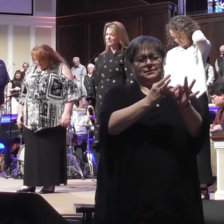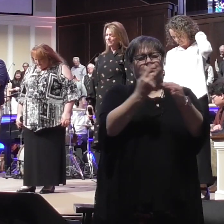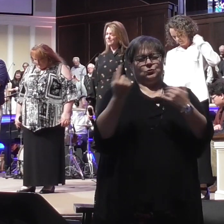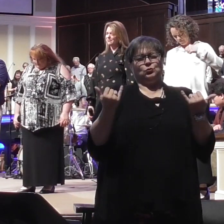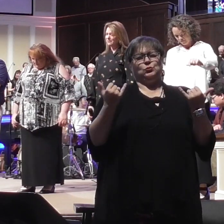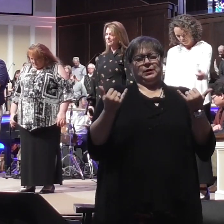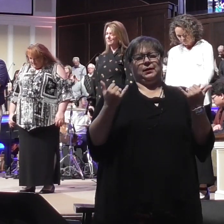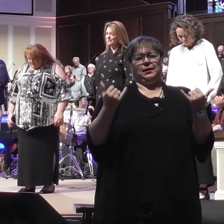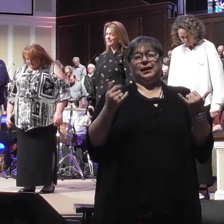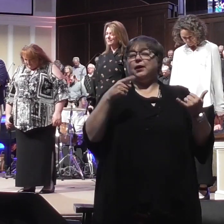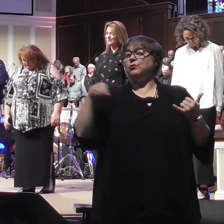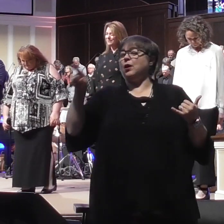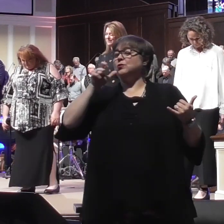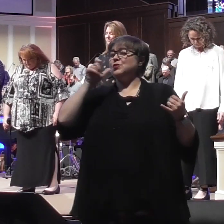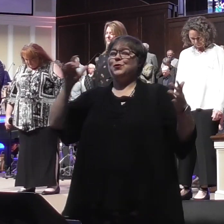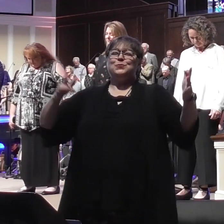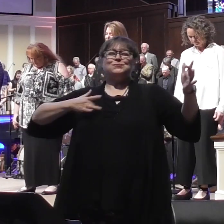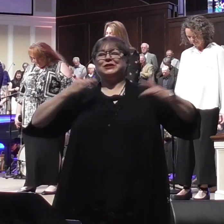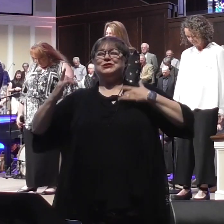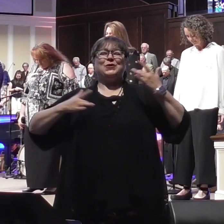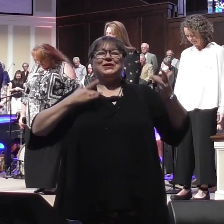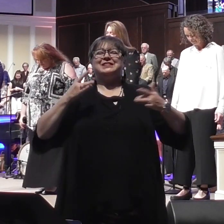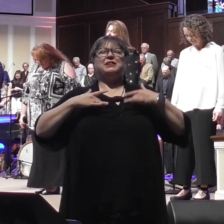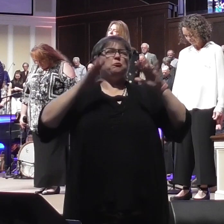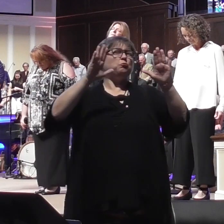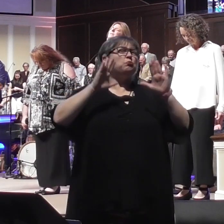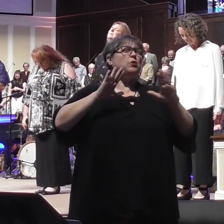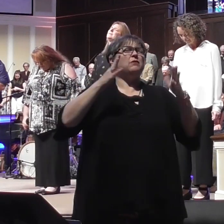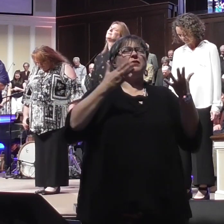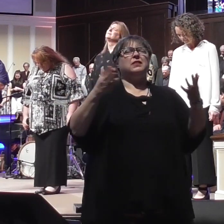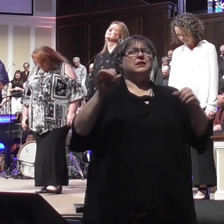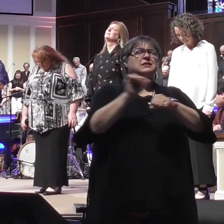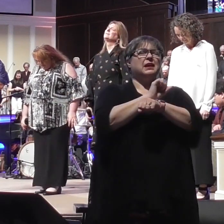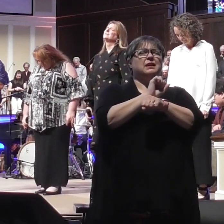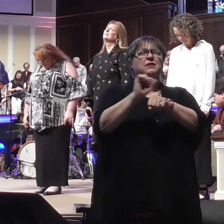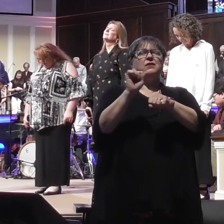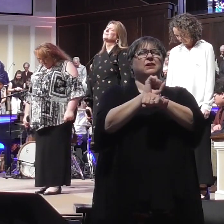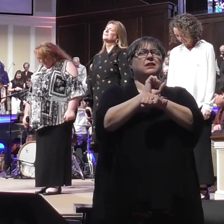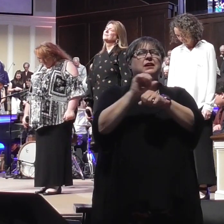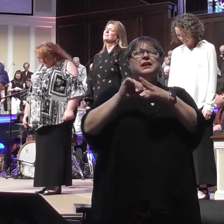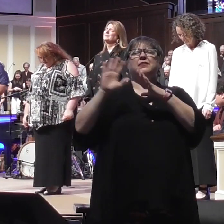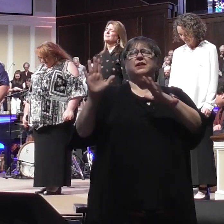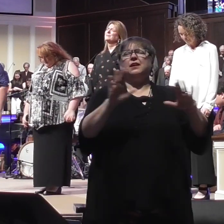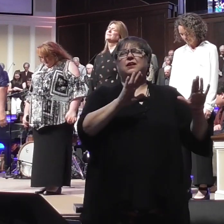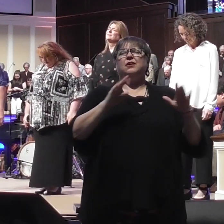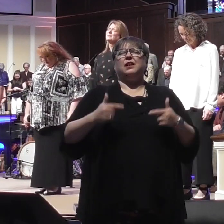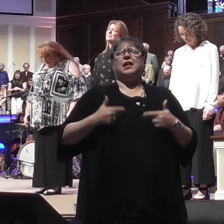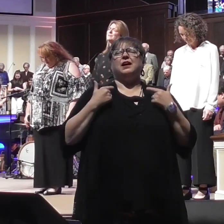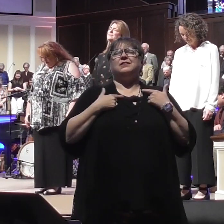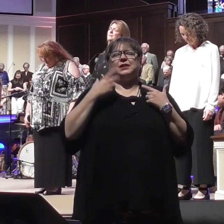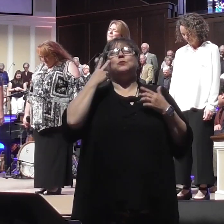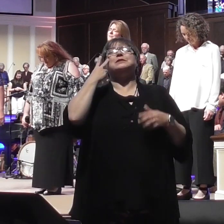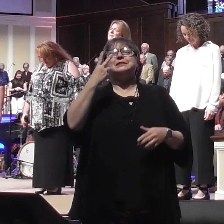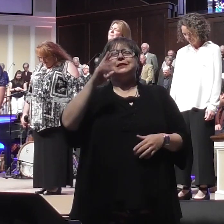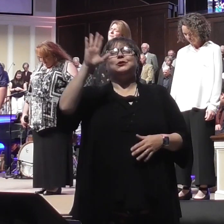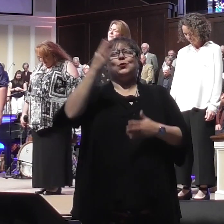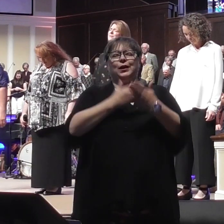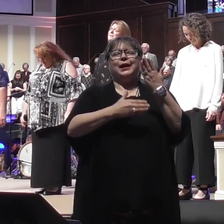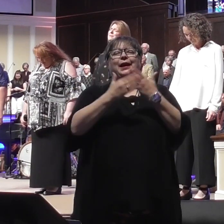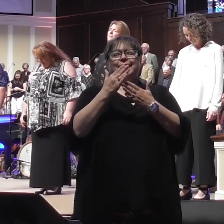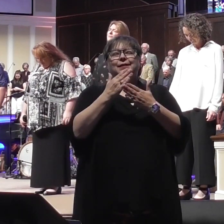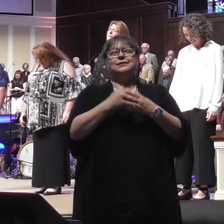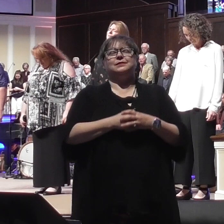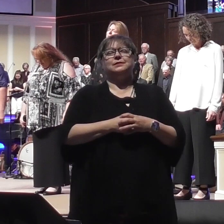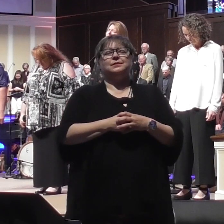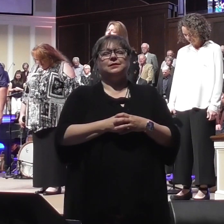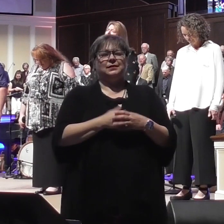that are just rejoicing and phenomenal things happening in their life, I pray, God, that again, once they see your hand at work. Now, Lord, we come